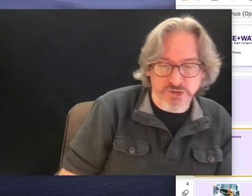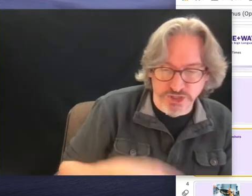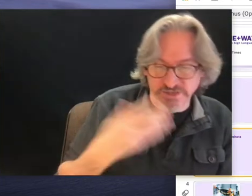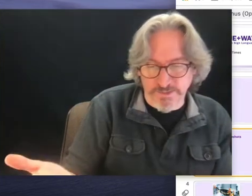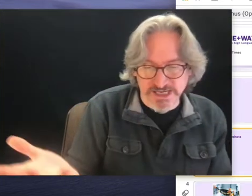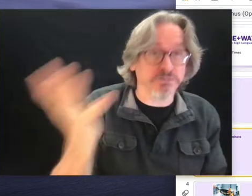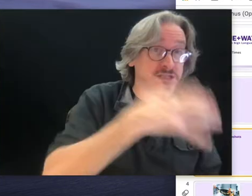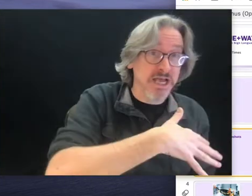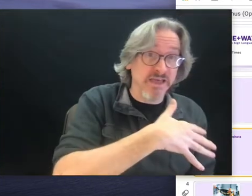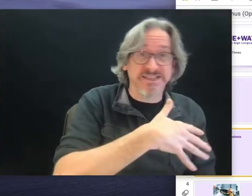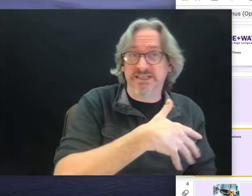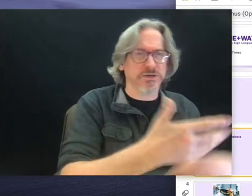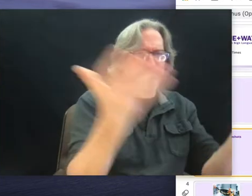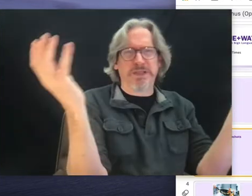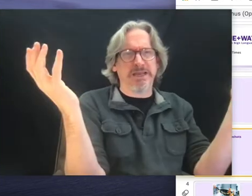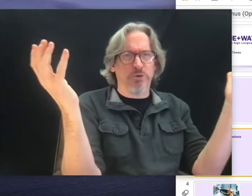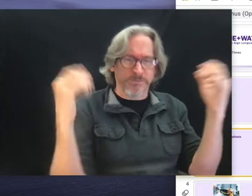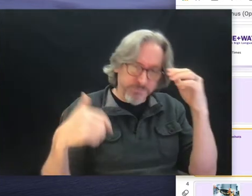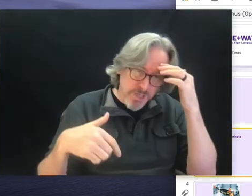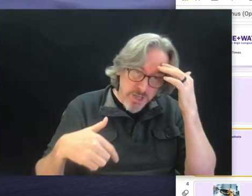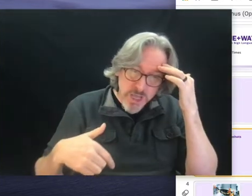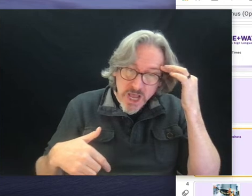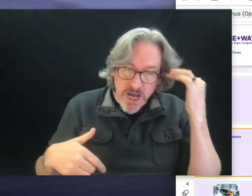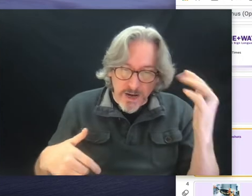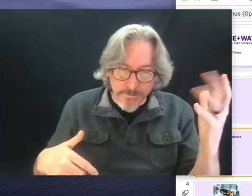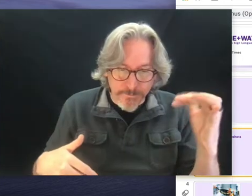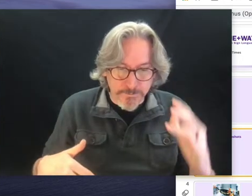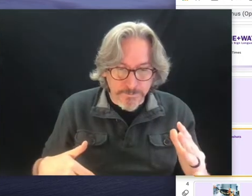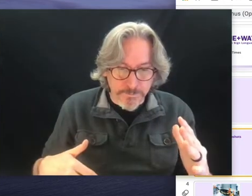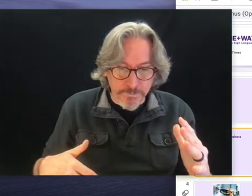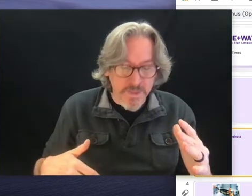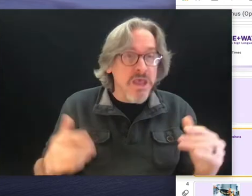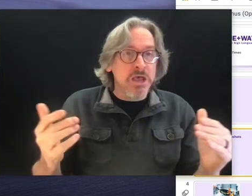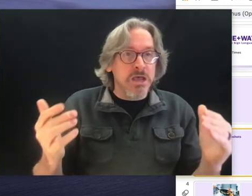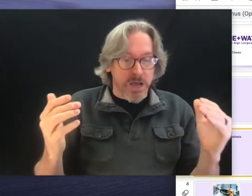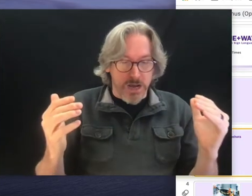right. So she gives some examples and then says there are plenty more. I'm